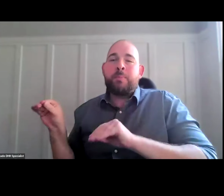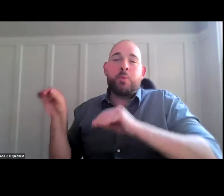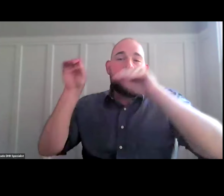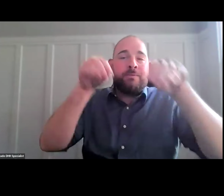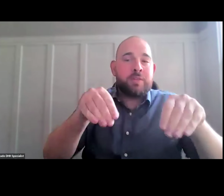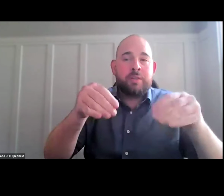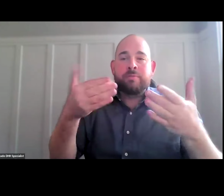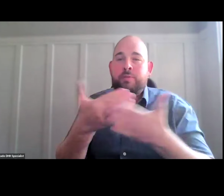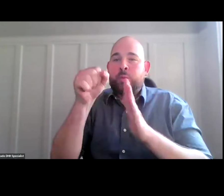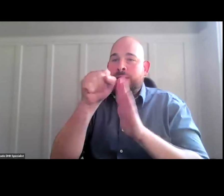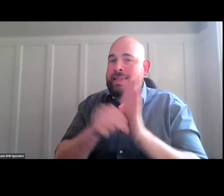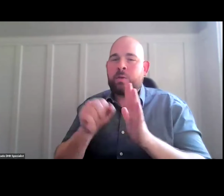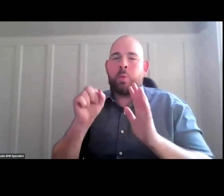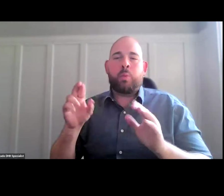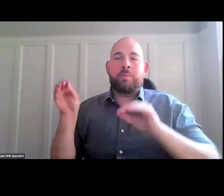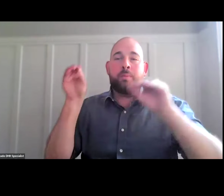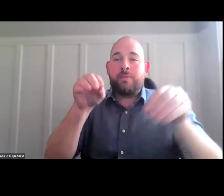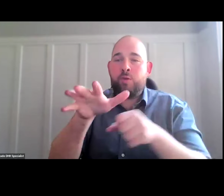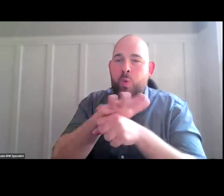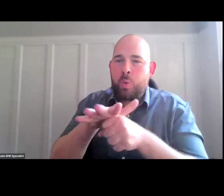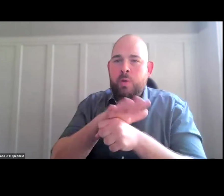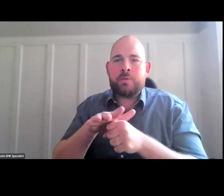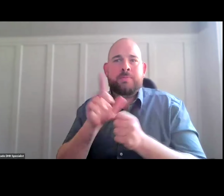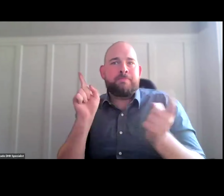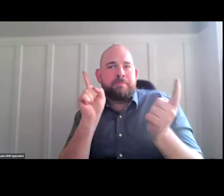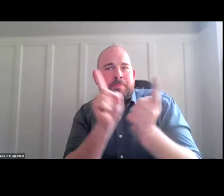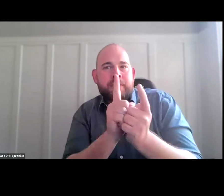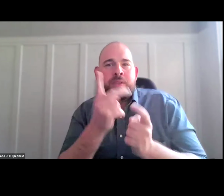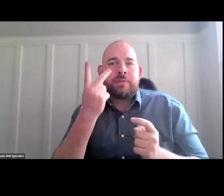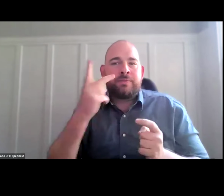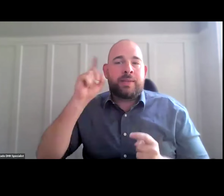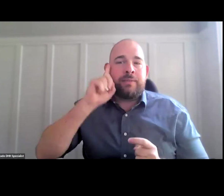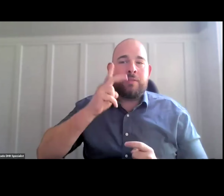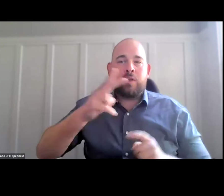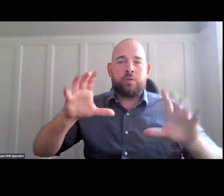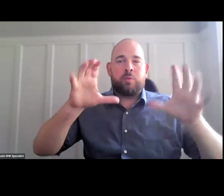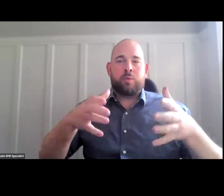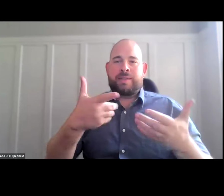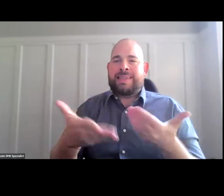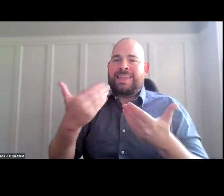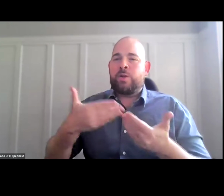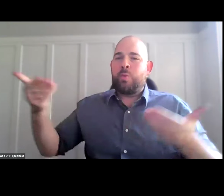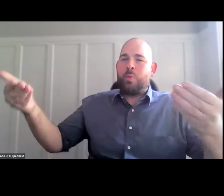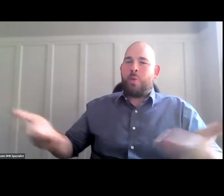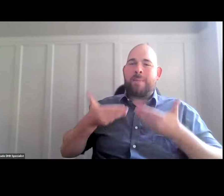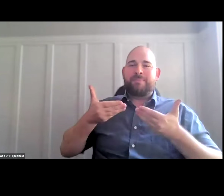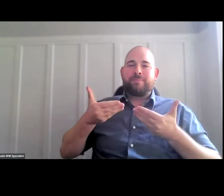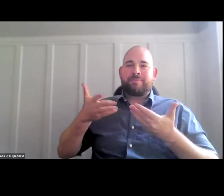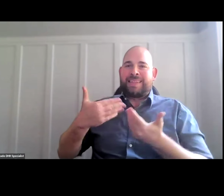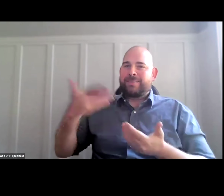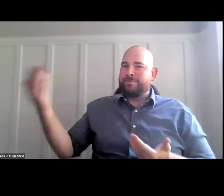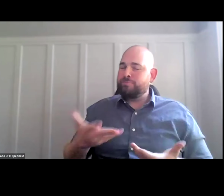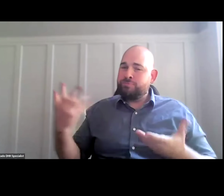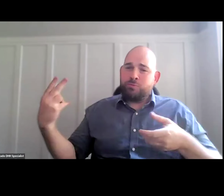this. So if a new deaf person moves to a new state or moves to a new neighborhood where they don't know deaf and hard of hearing